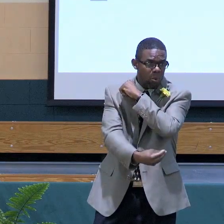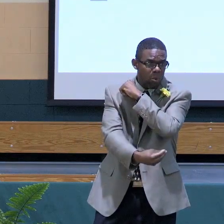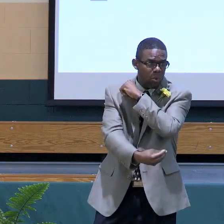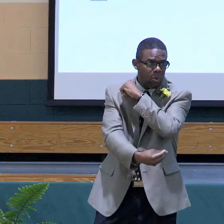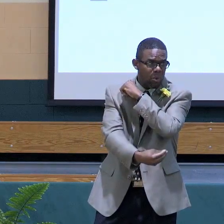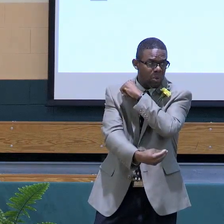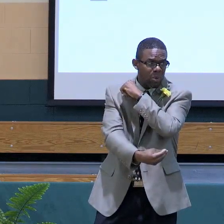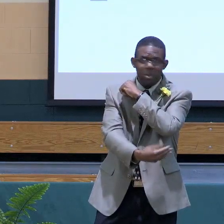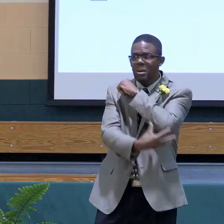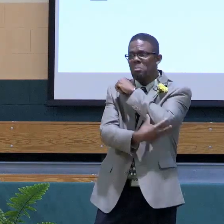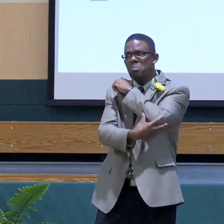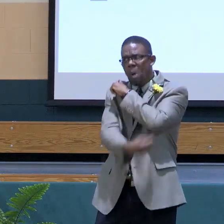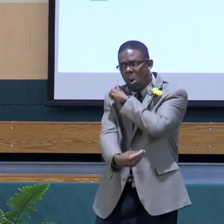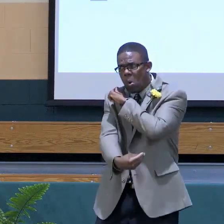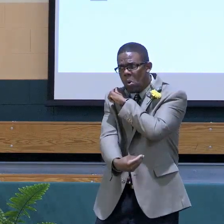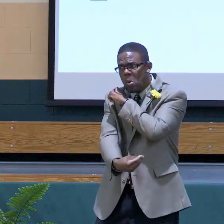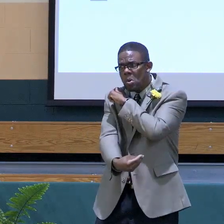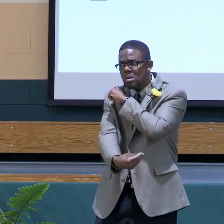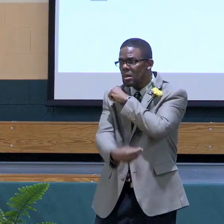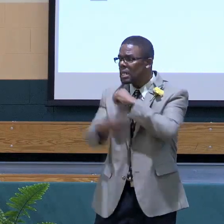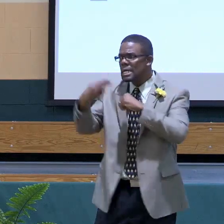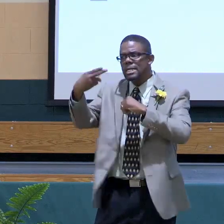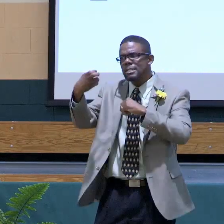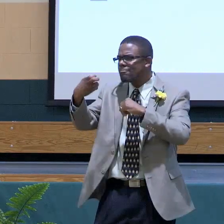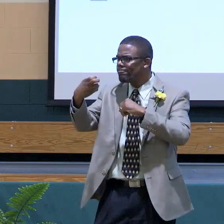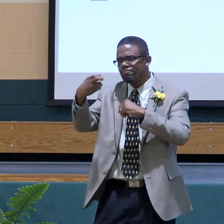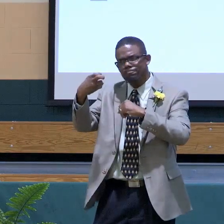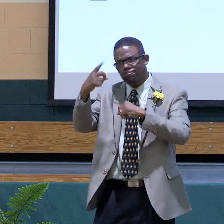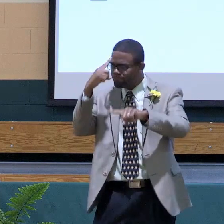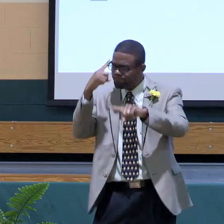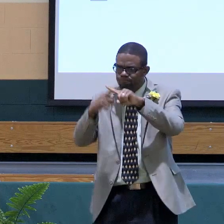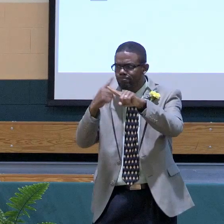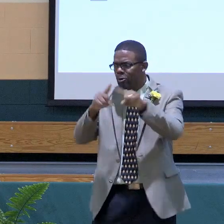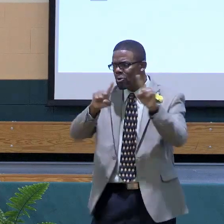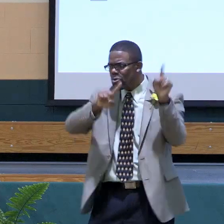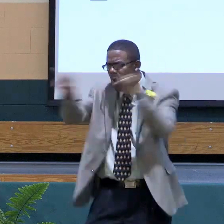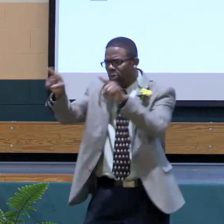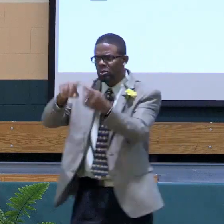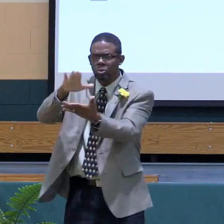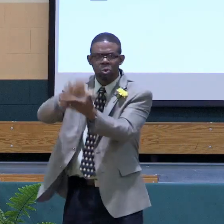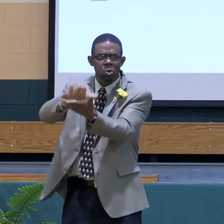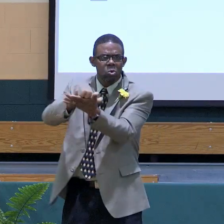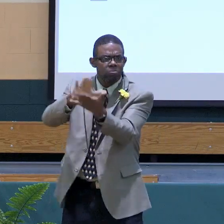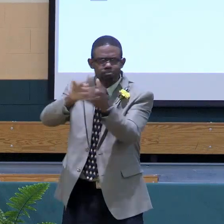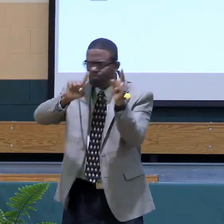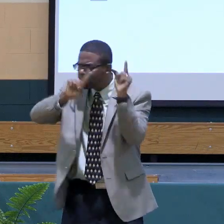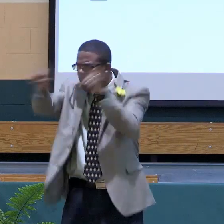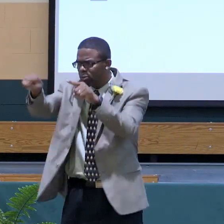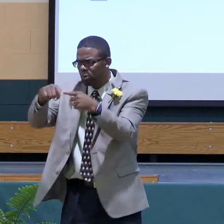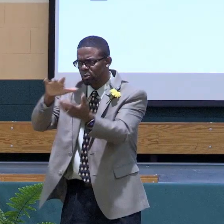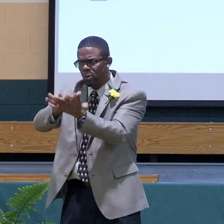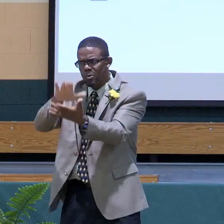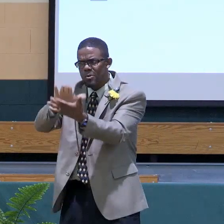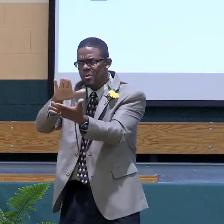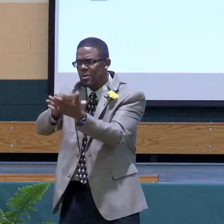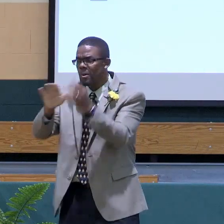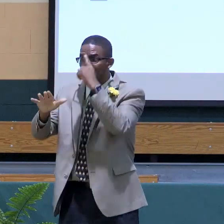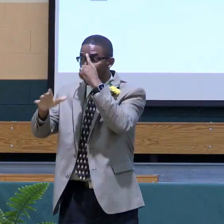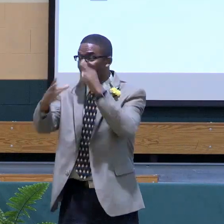very poor. They grew up very poor. However, he really had it in